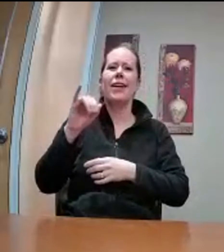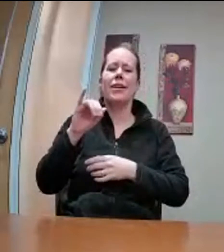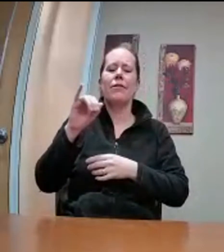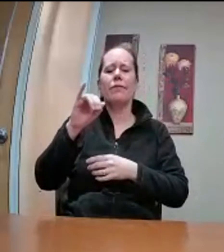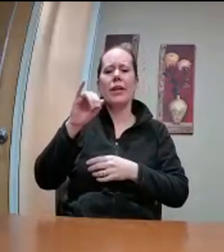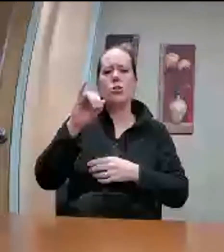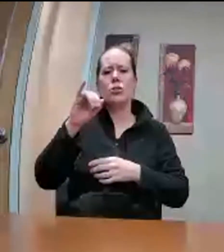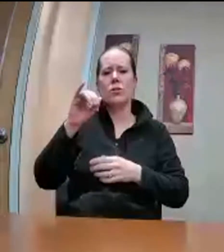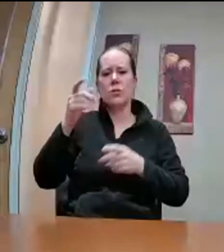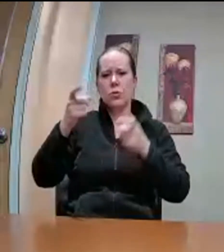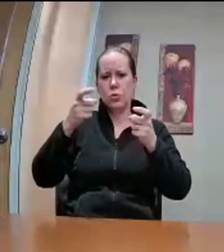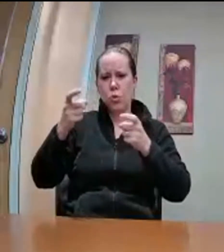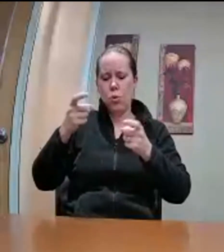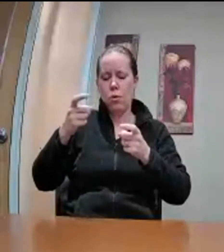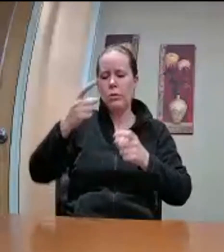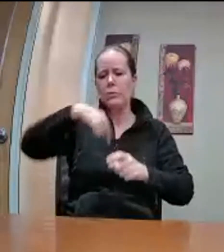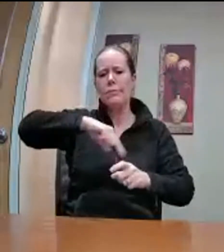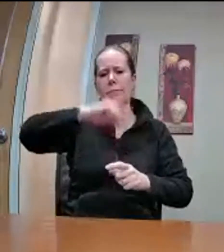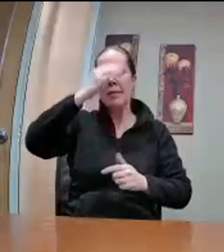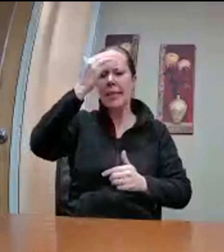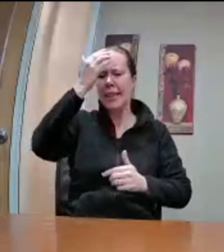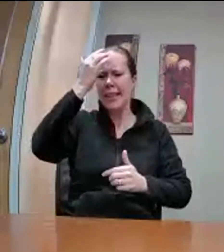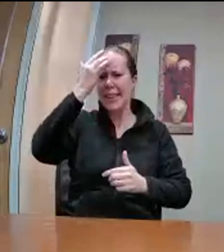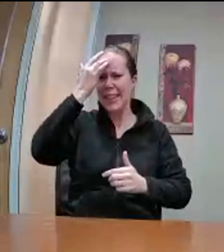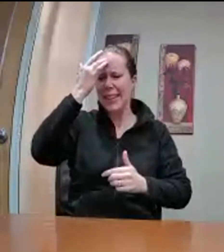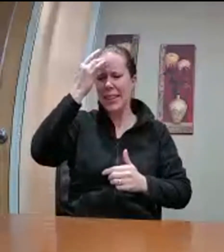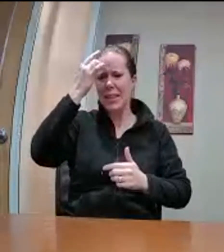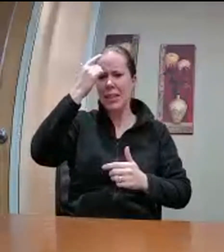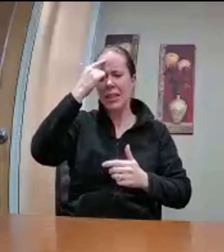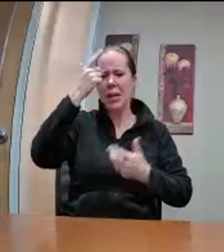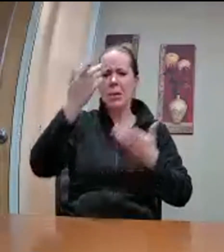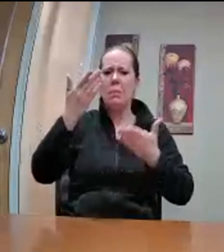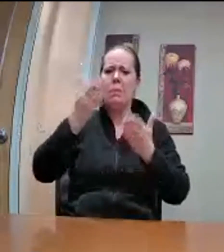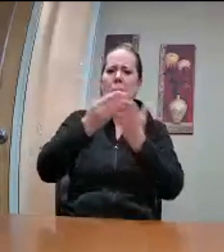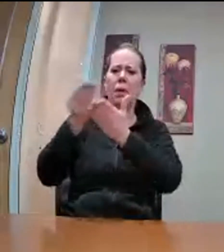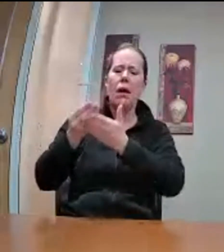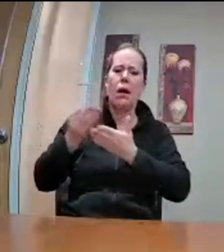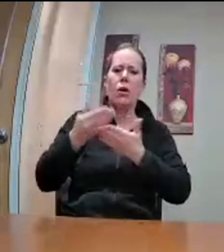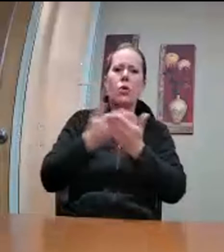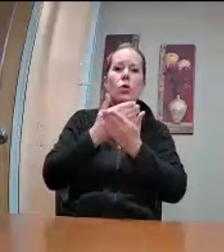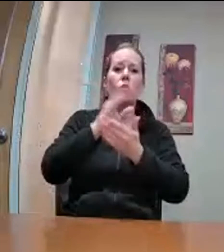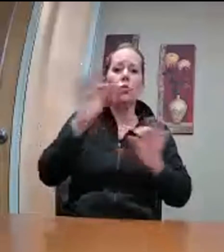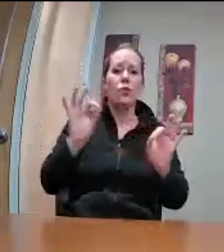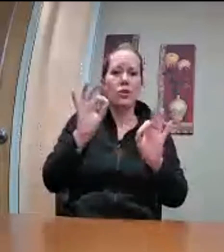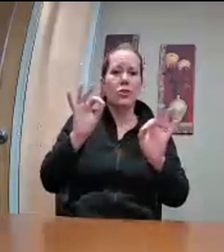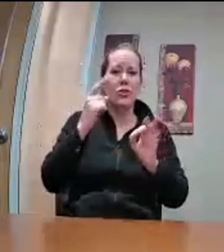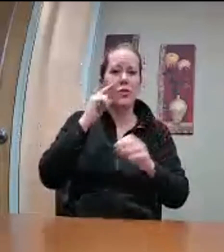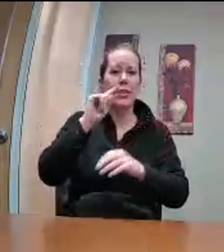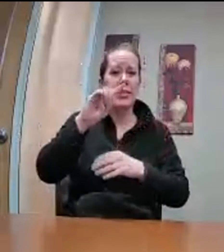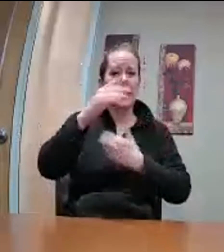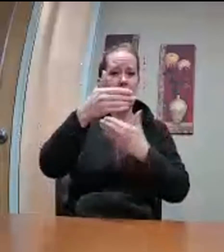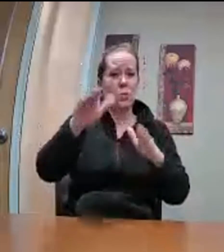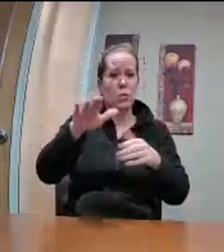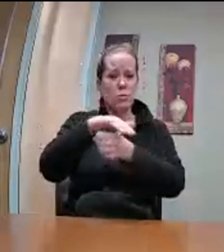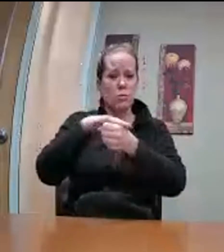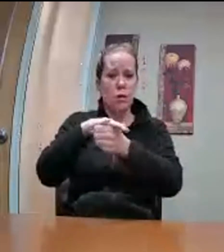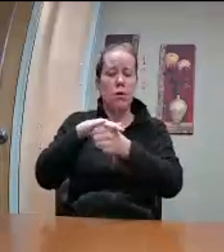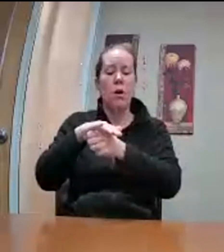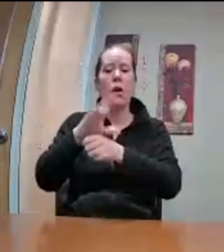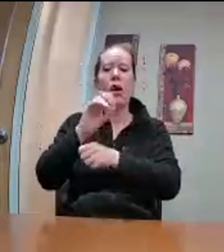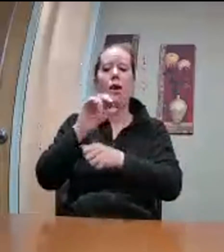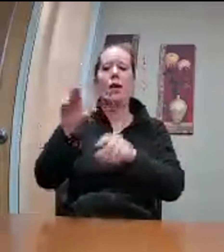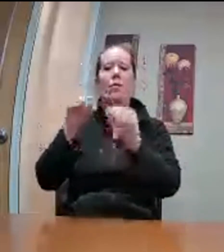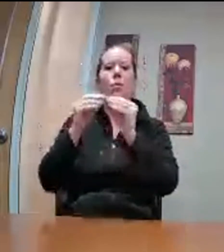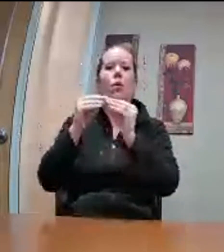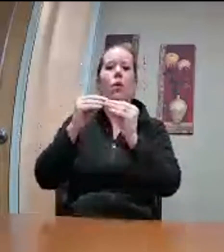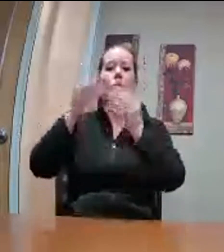of purchasing some new furniture for the TV areas. We're also looking at getting more blinds on the